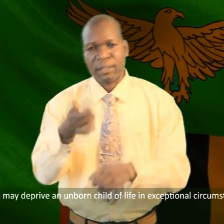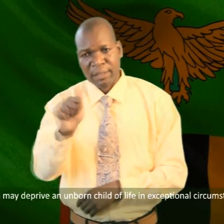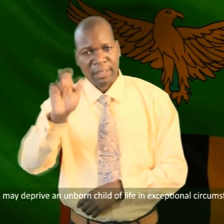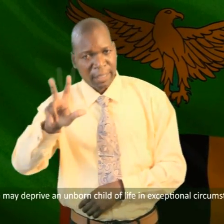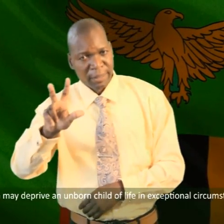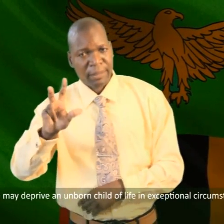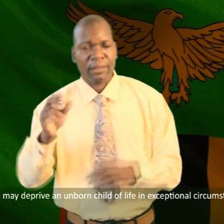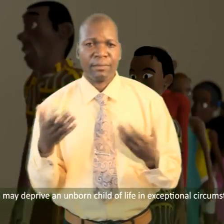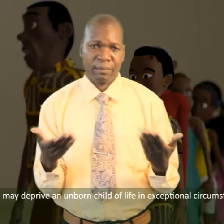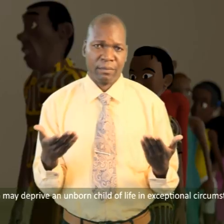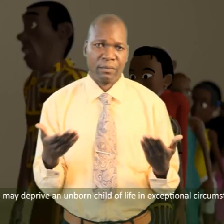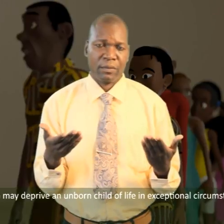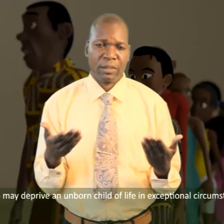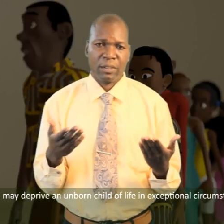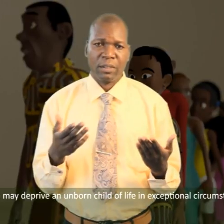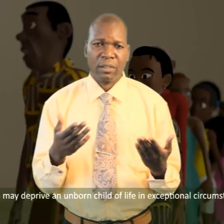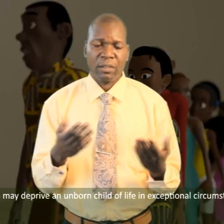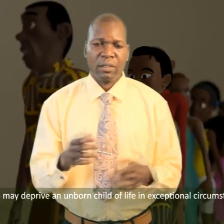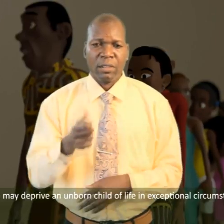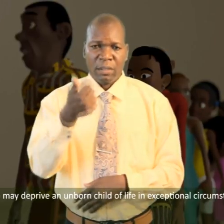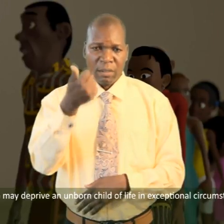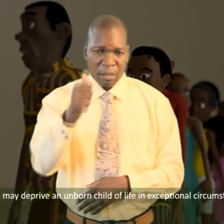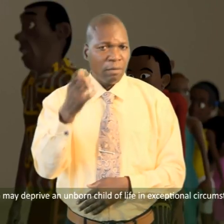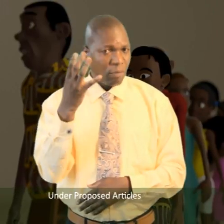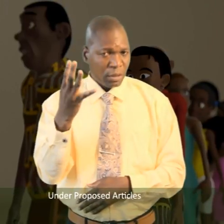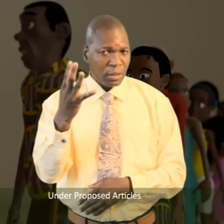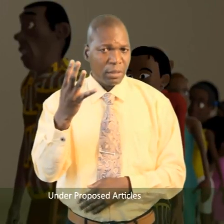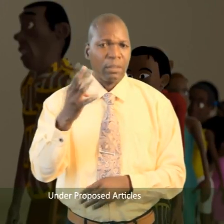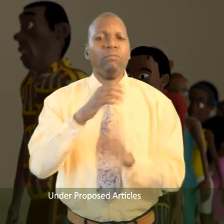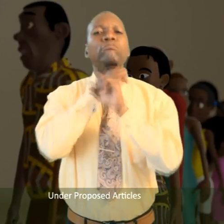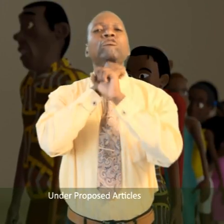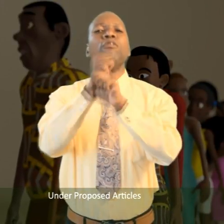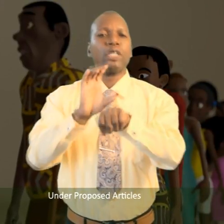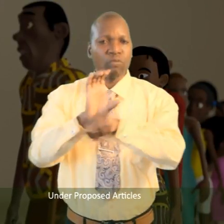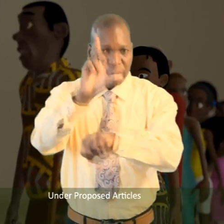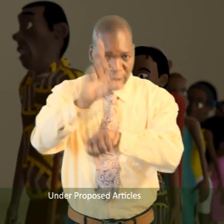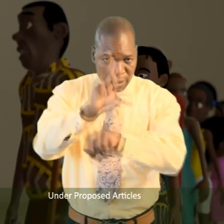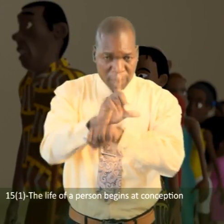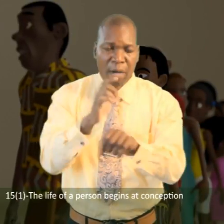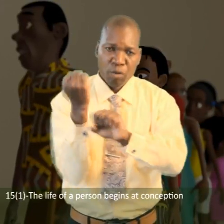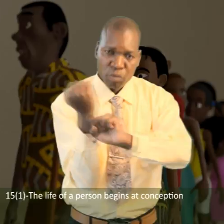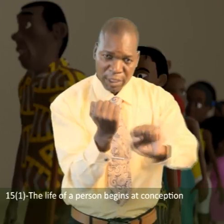in exceptional circumstances. Under proposed articles,